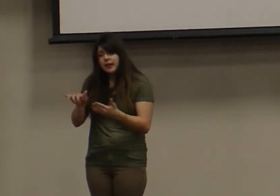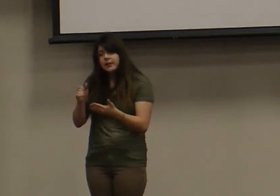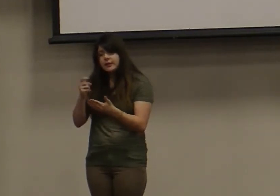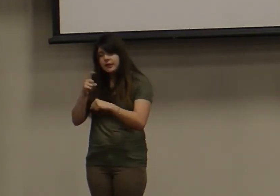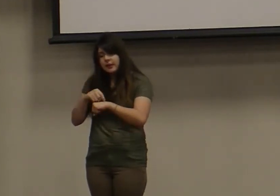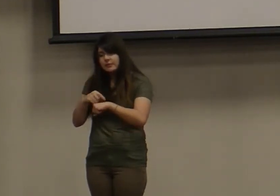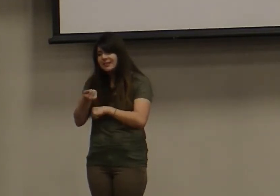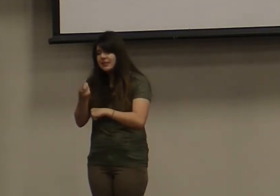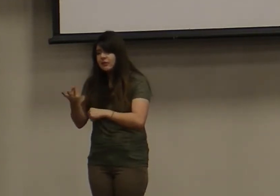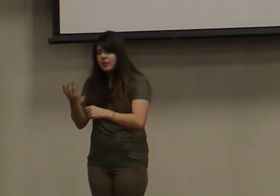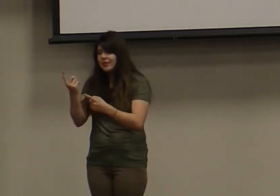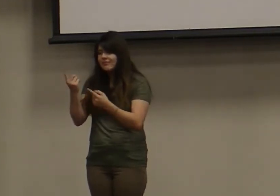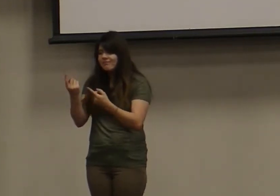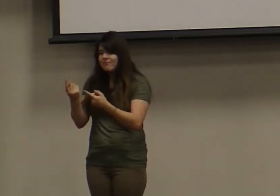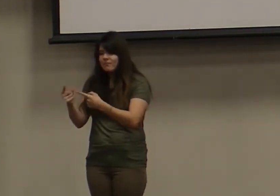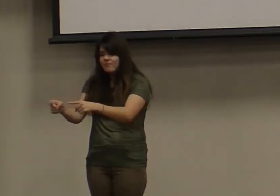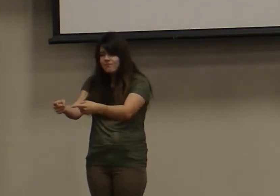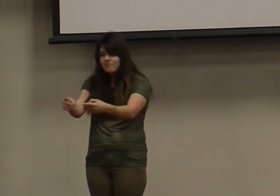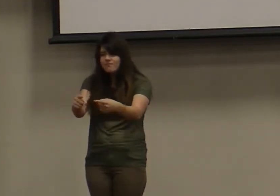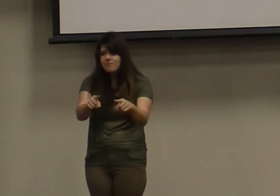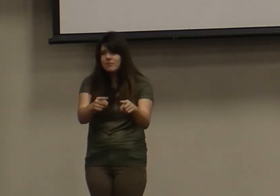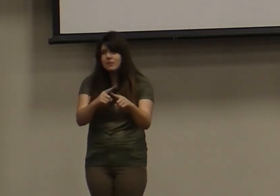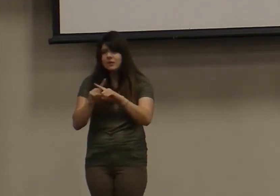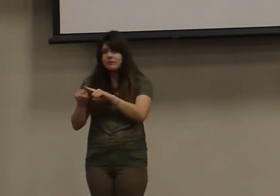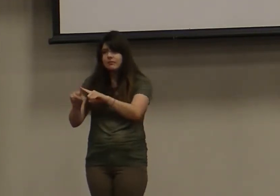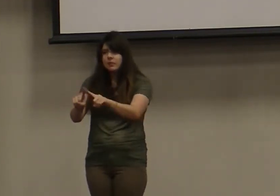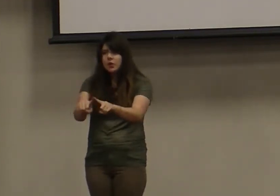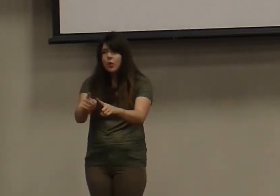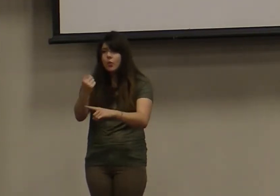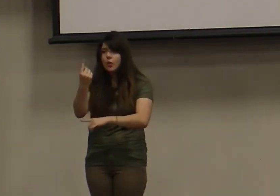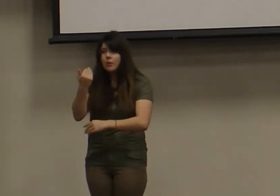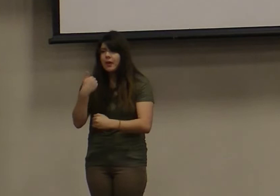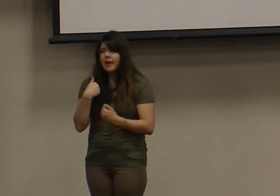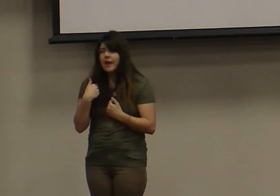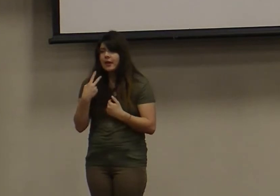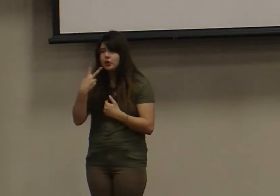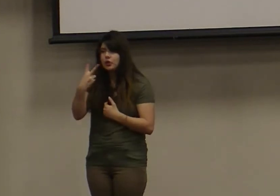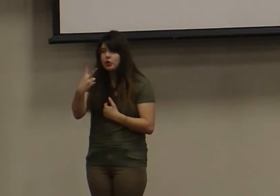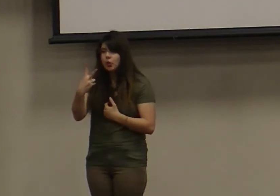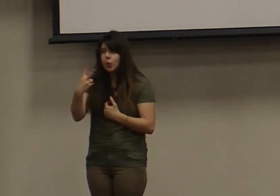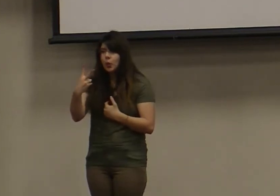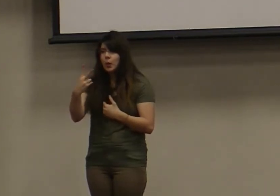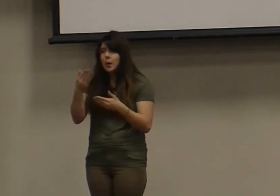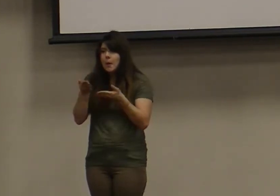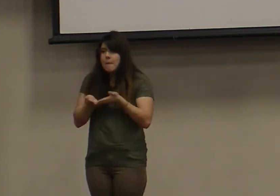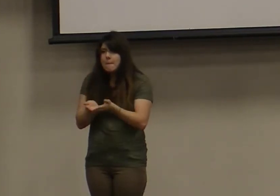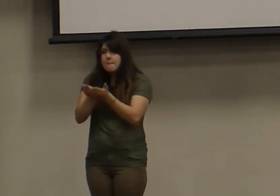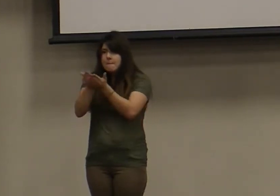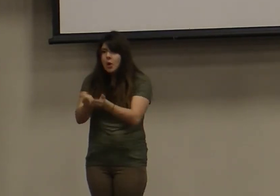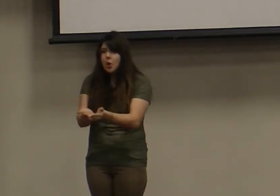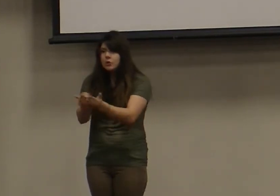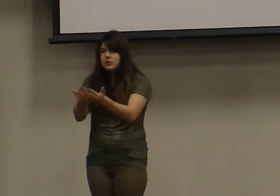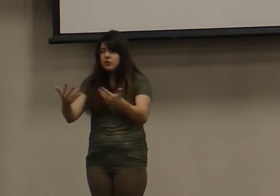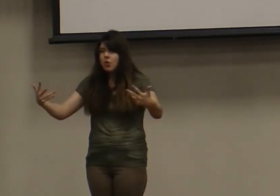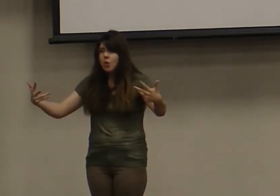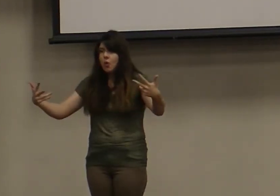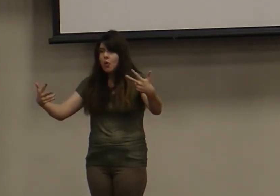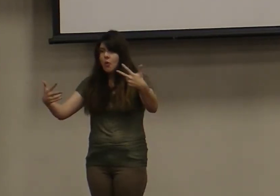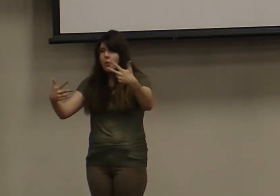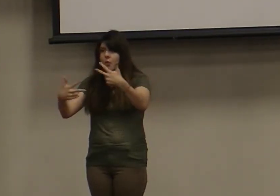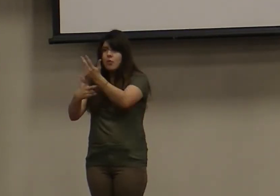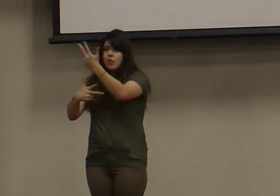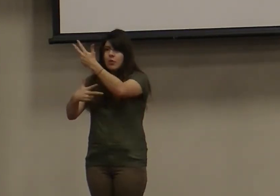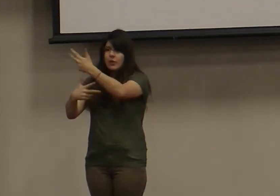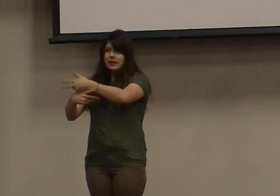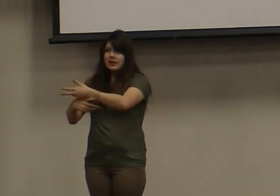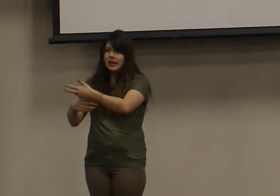different things took place. One, we had two boats that collided, and one ran over the top of the other,